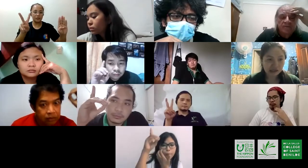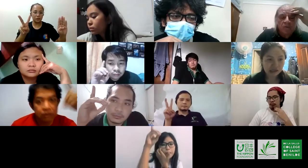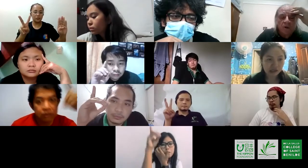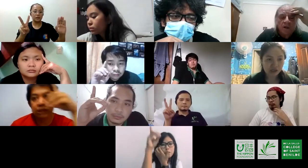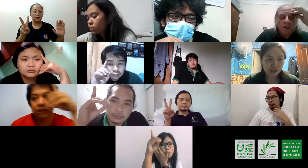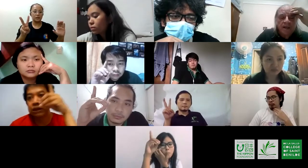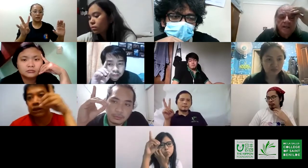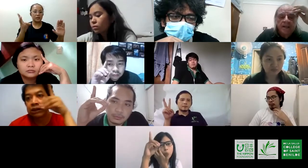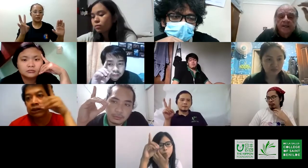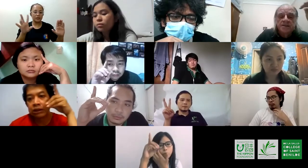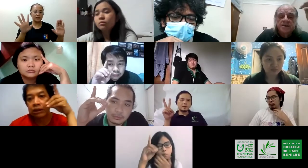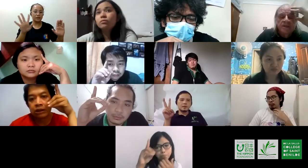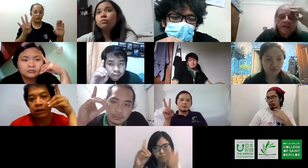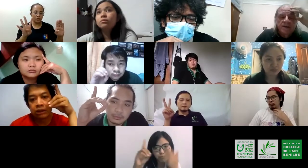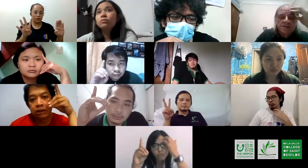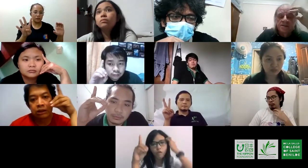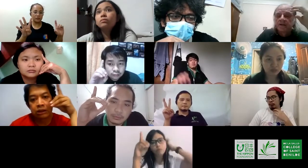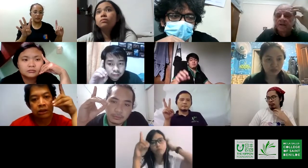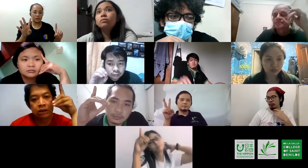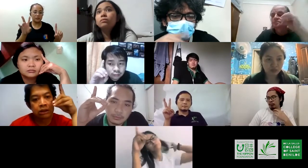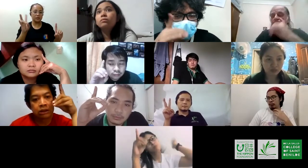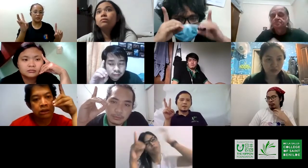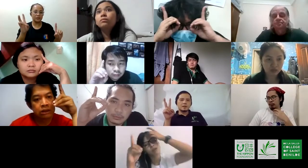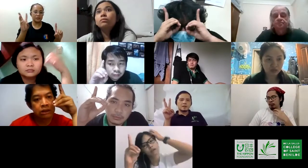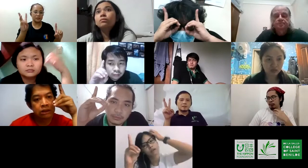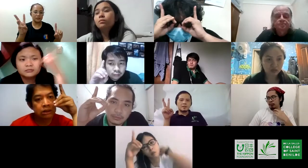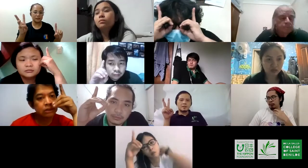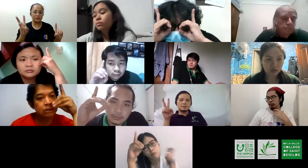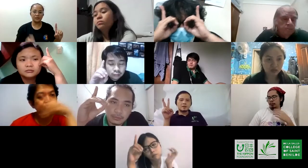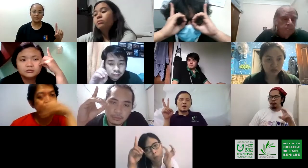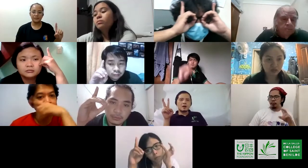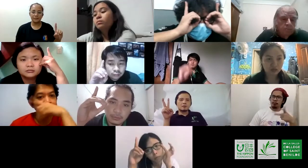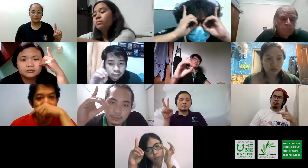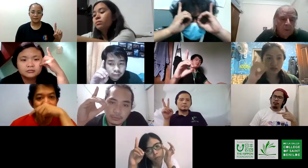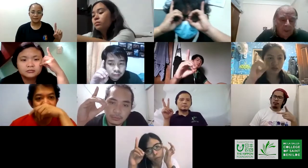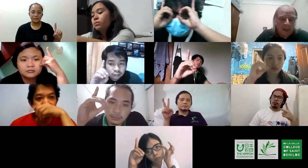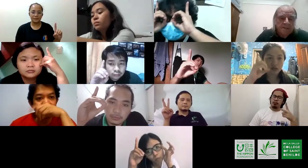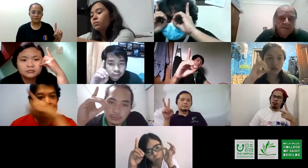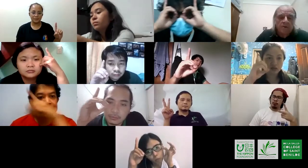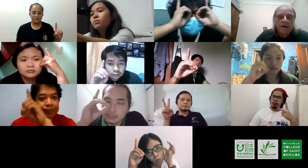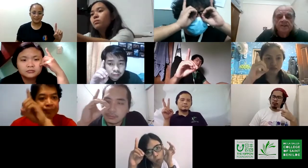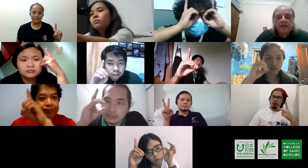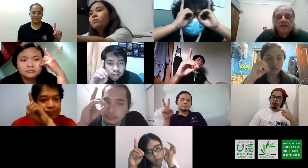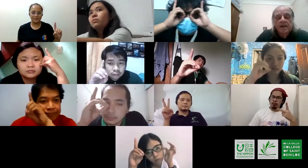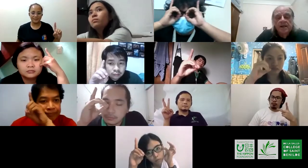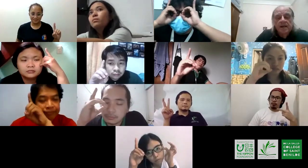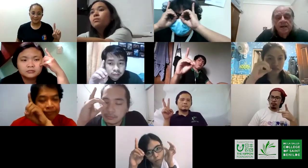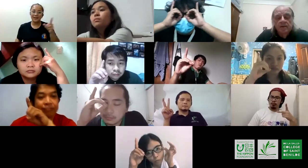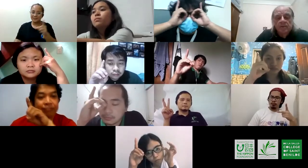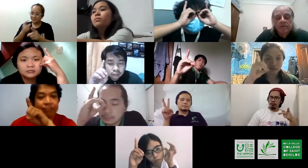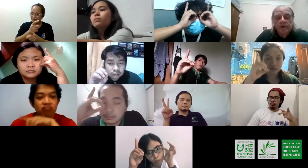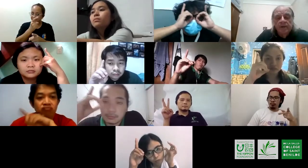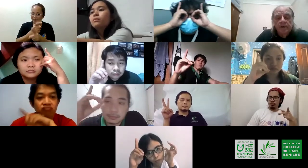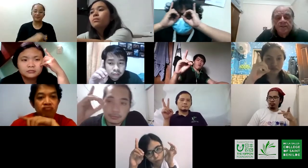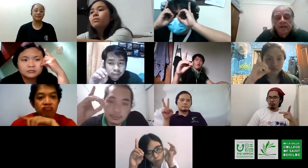1754, D, 1760. D is in dog. Yes, correct. Number three, the second